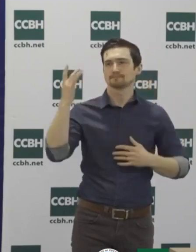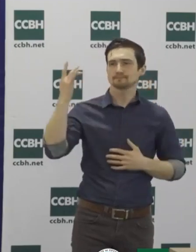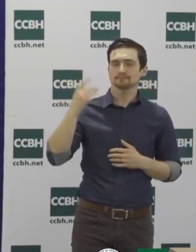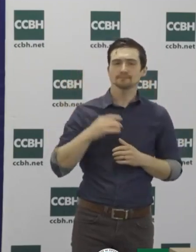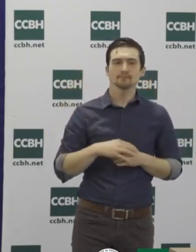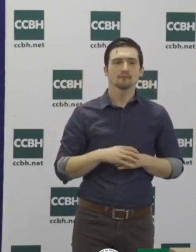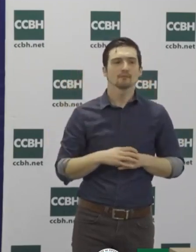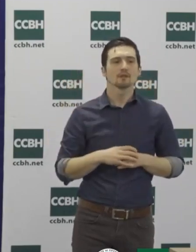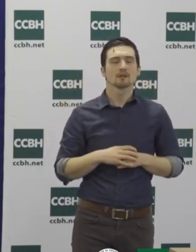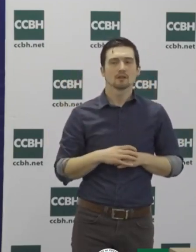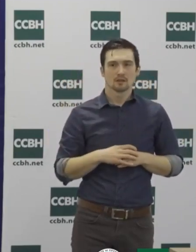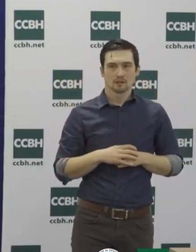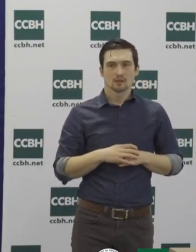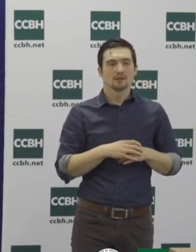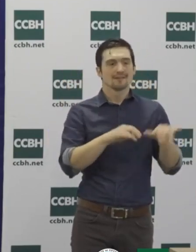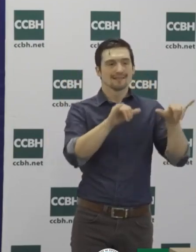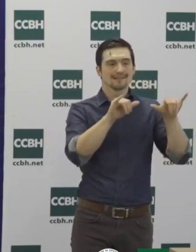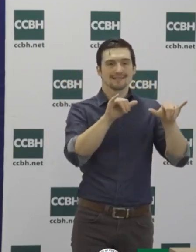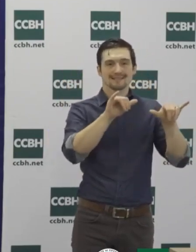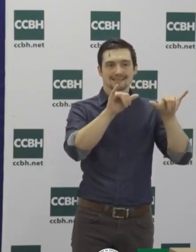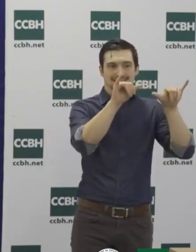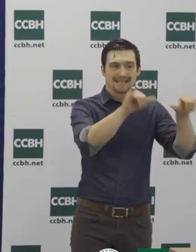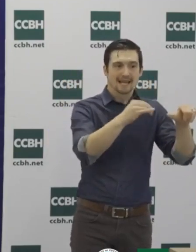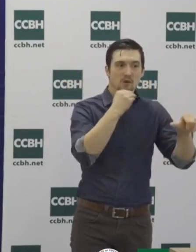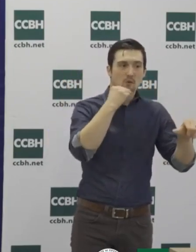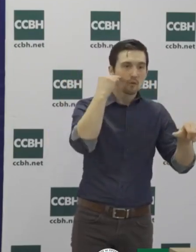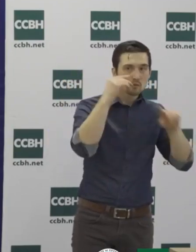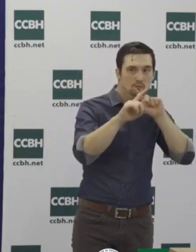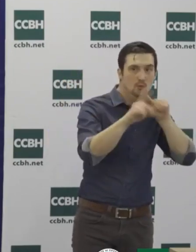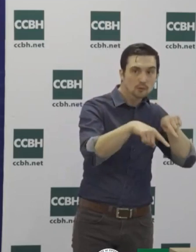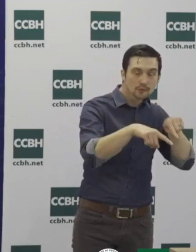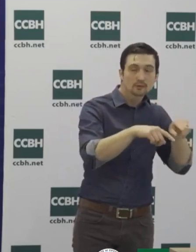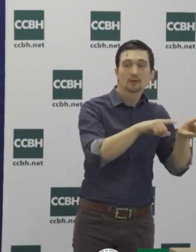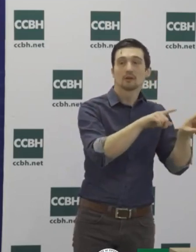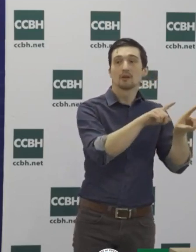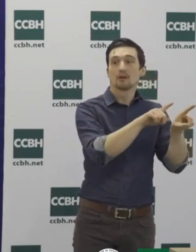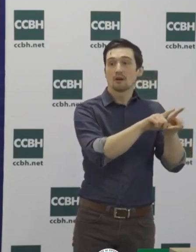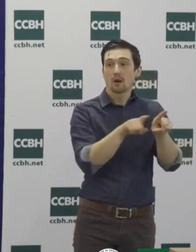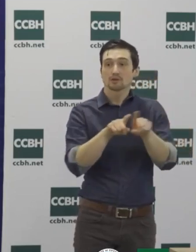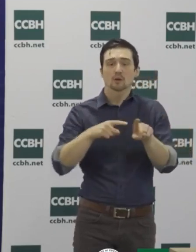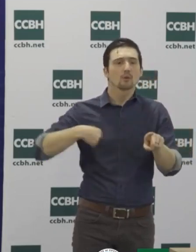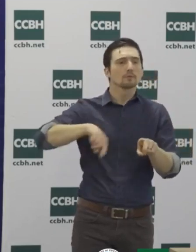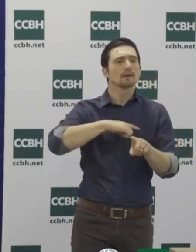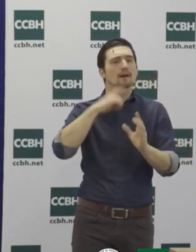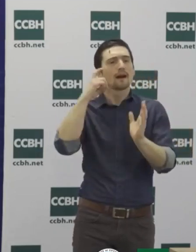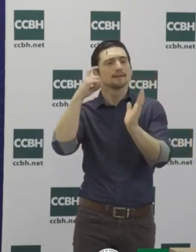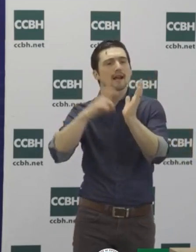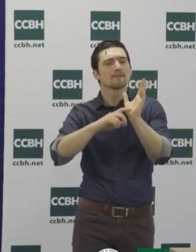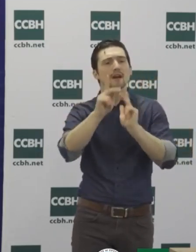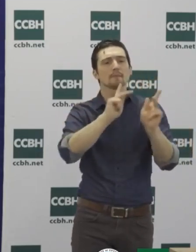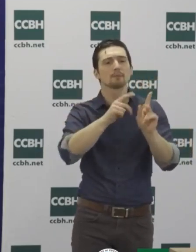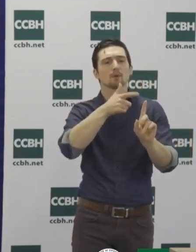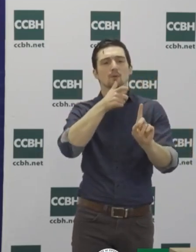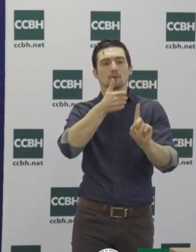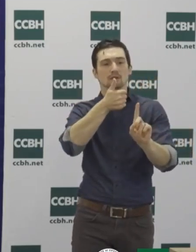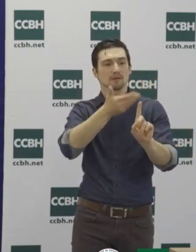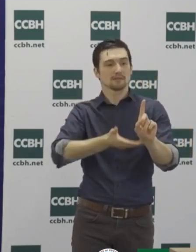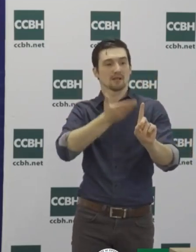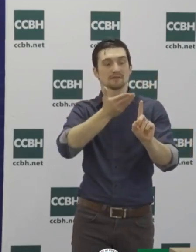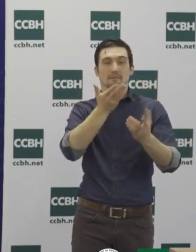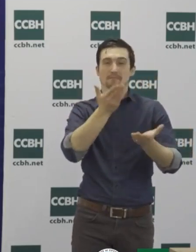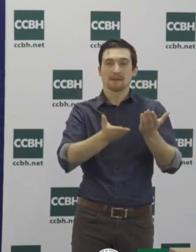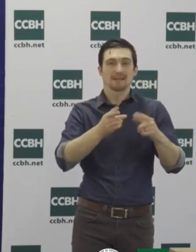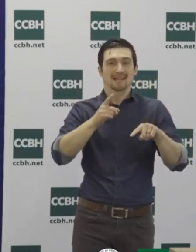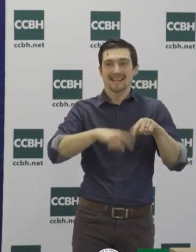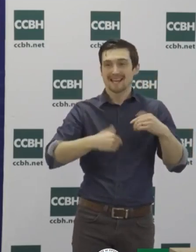that along with the stay-at-home order, as well as with us identifying people who may not have had the